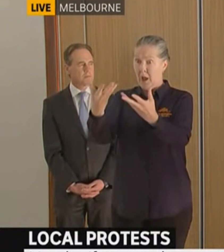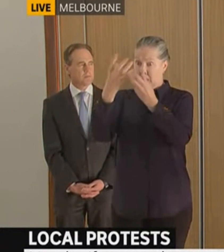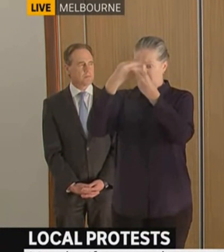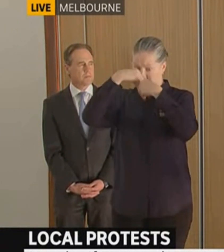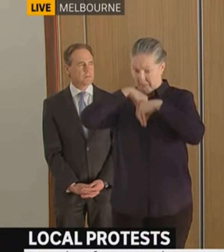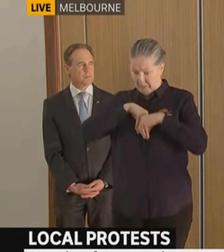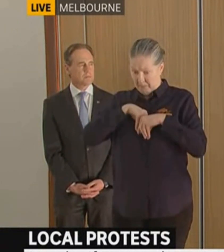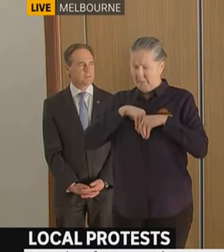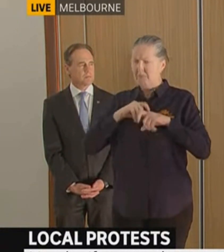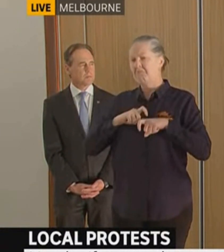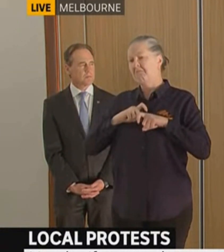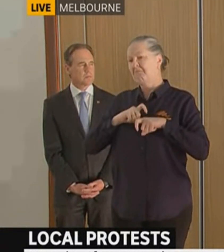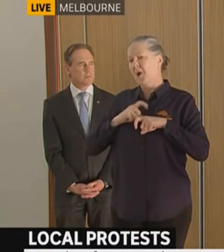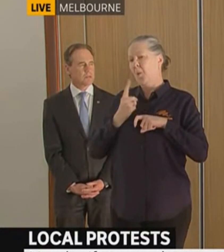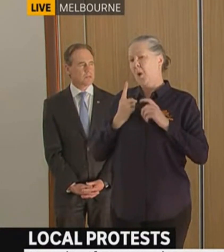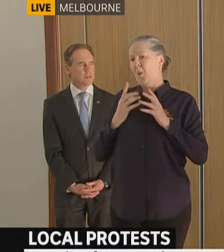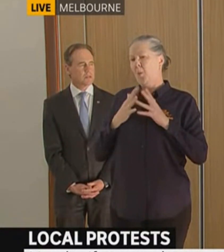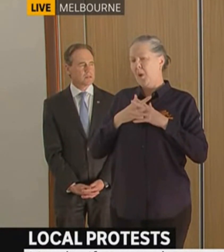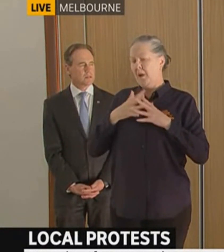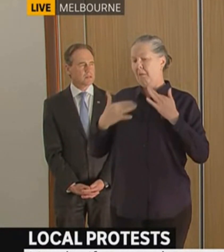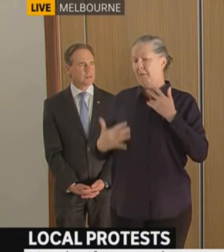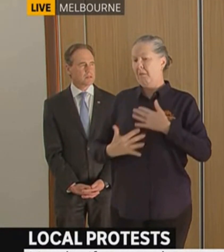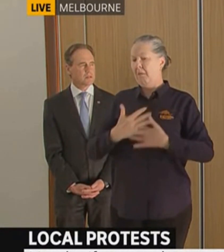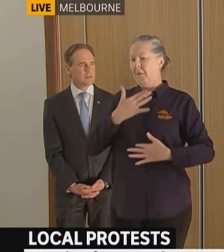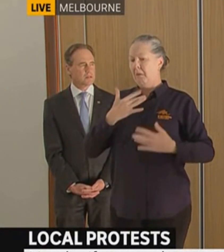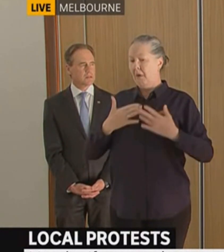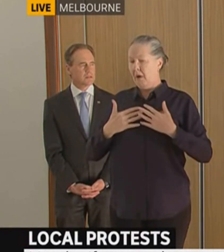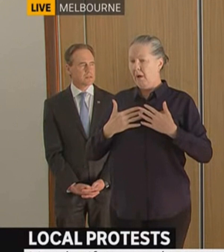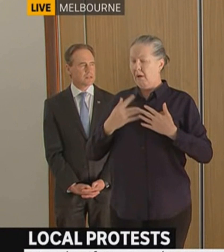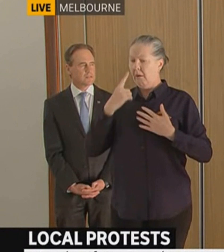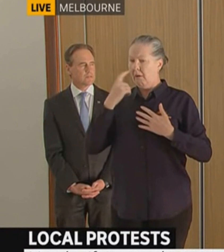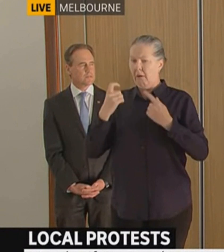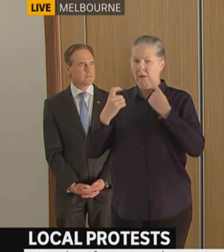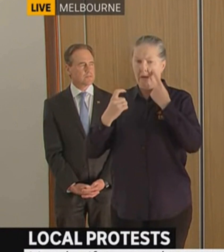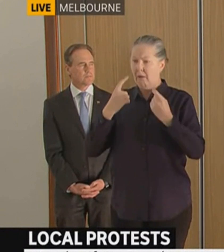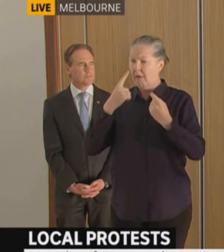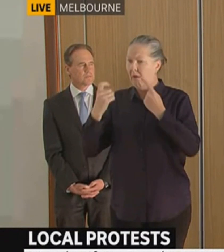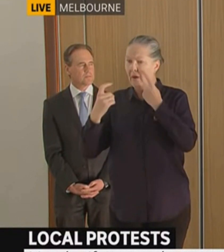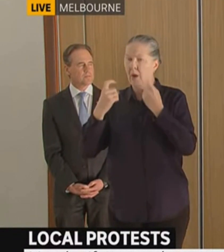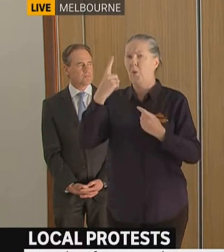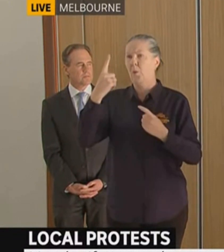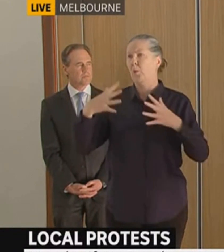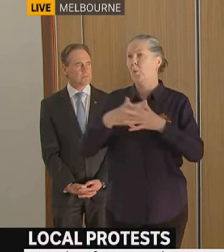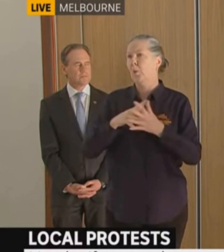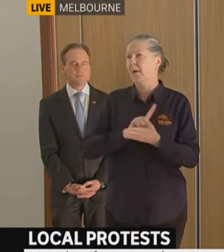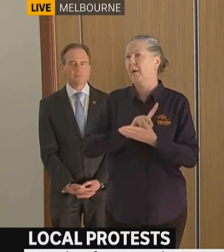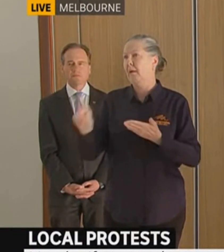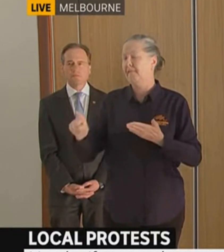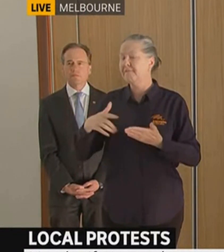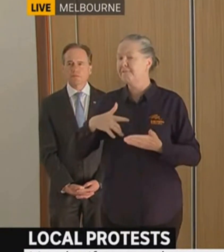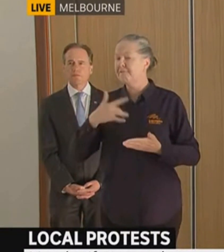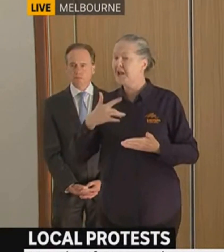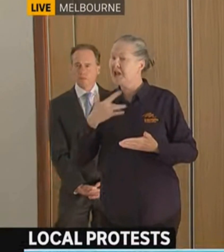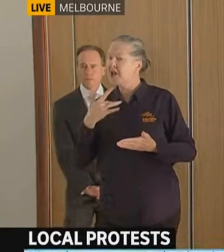week, and then it often takes a week or more for cases to emerge. So if we were to get an outbreak related, we would probably